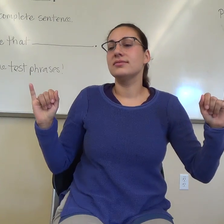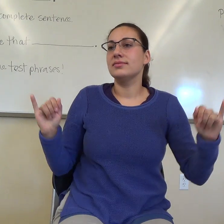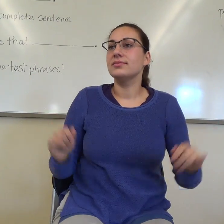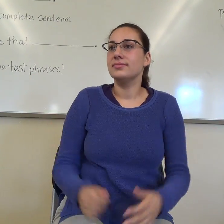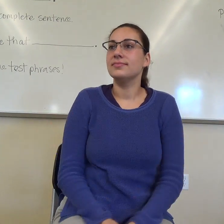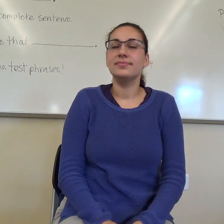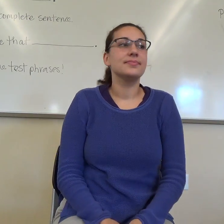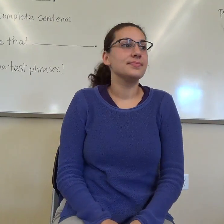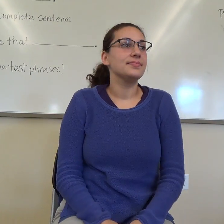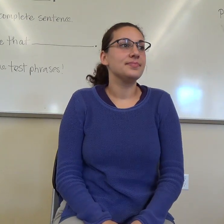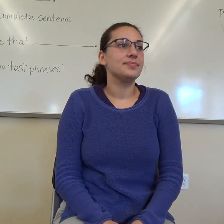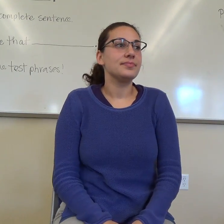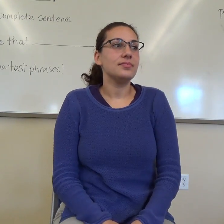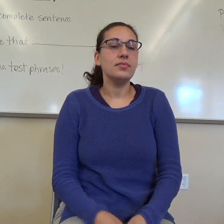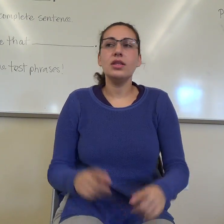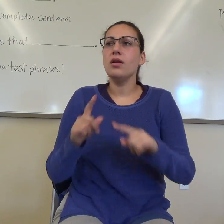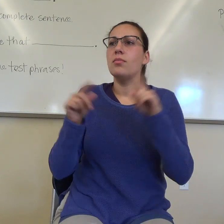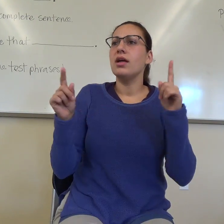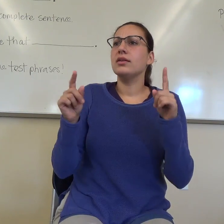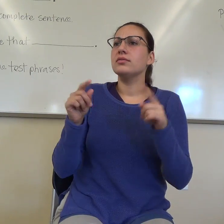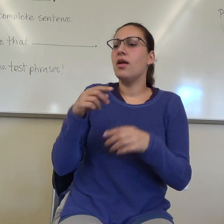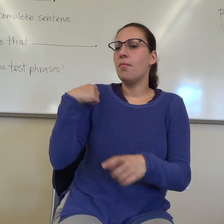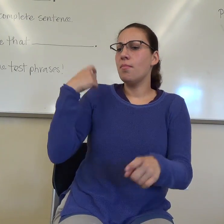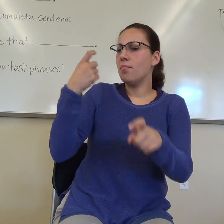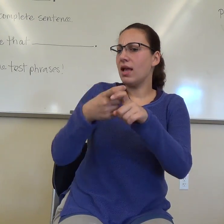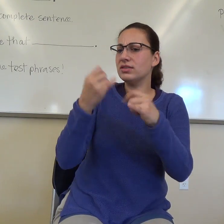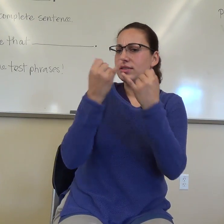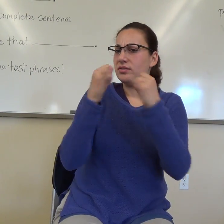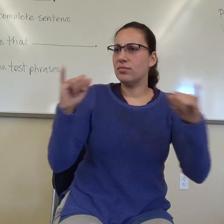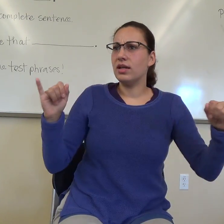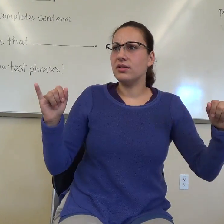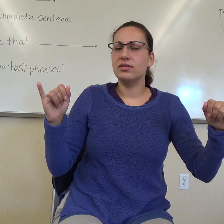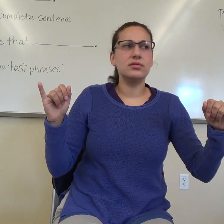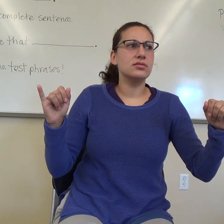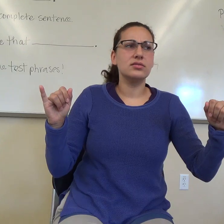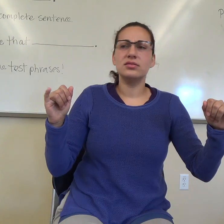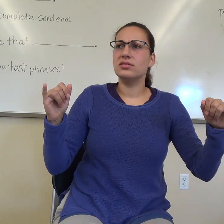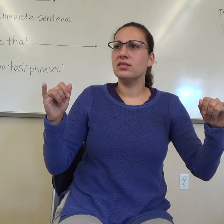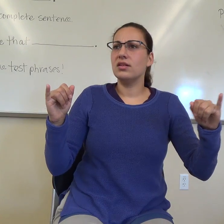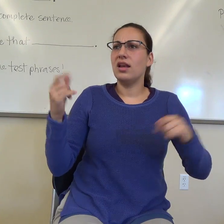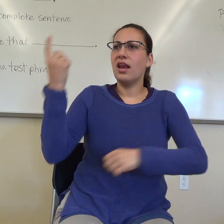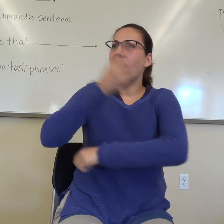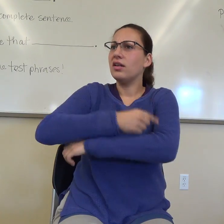But when is Mexican Independence Day? Anybody know?